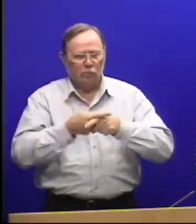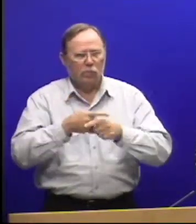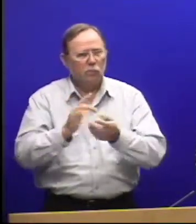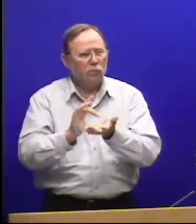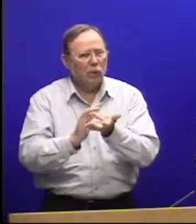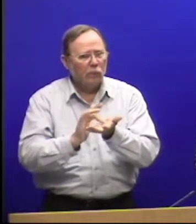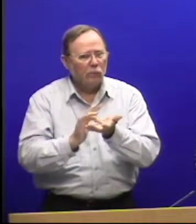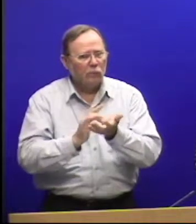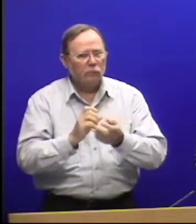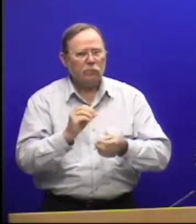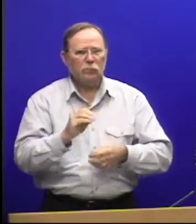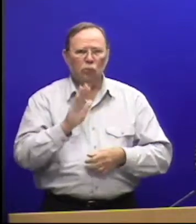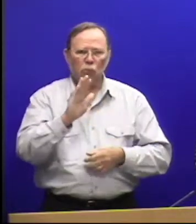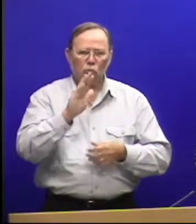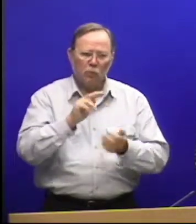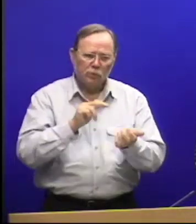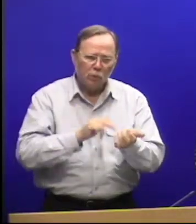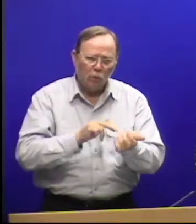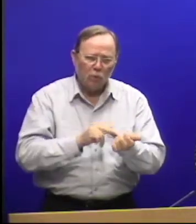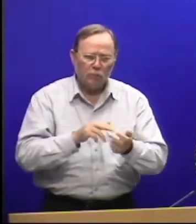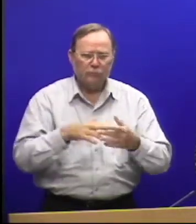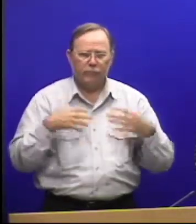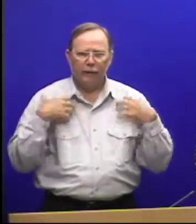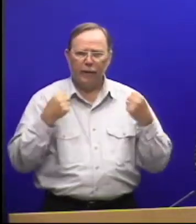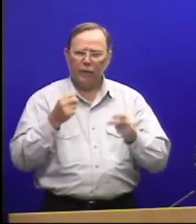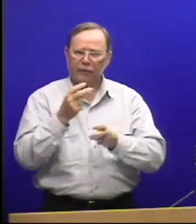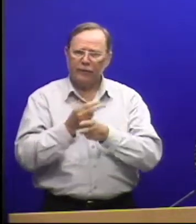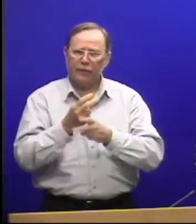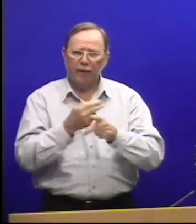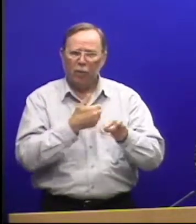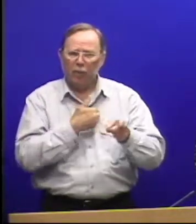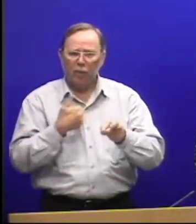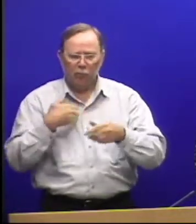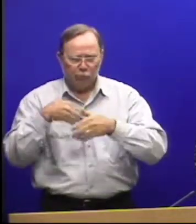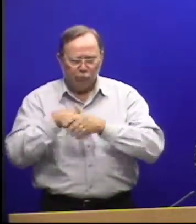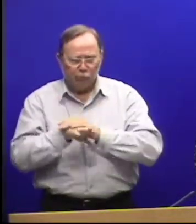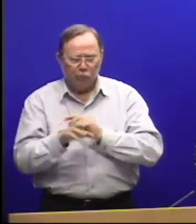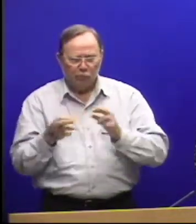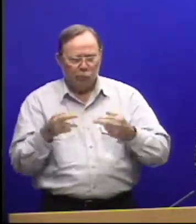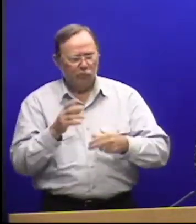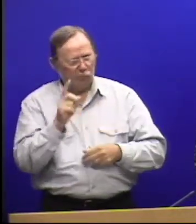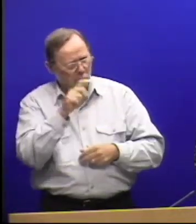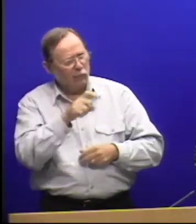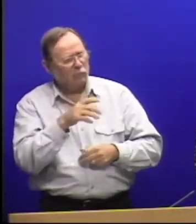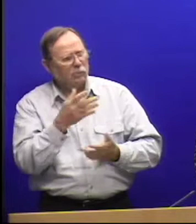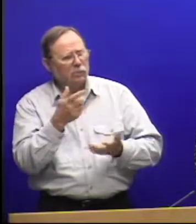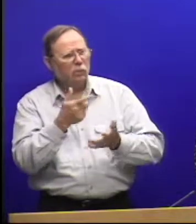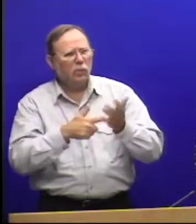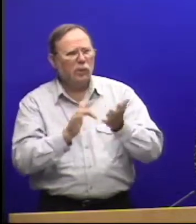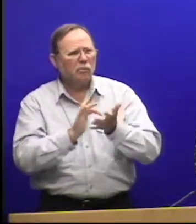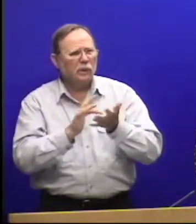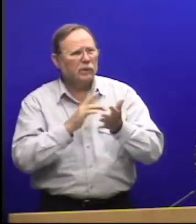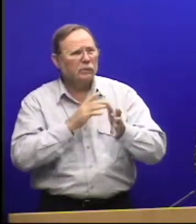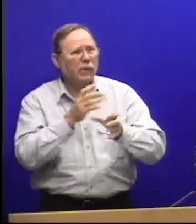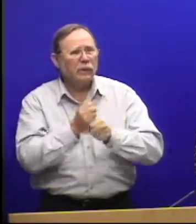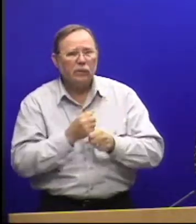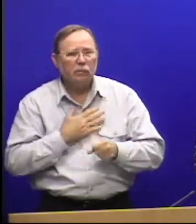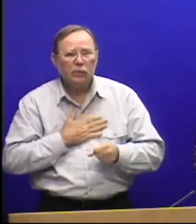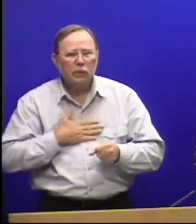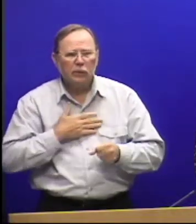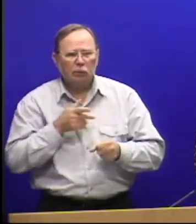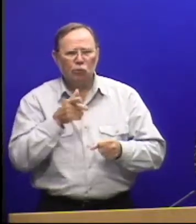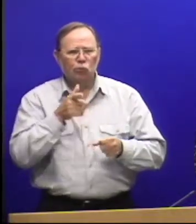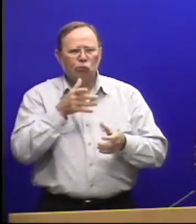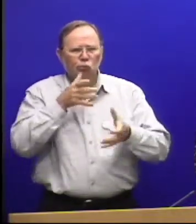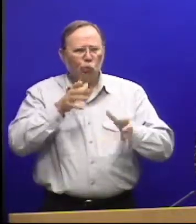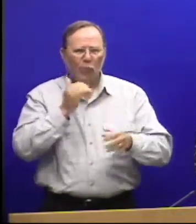nurse or your health care member comes in the room, say, what medication am I getting, please? You don't want any mistakes,